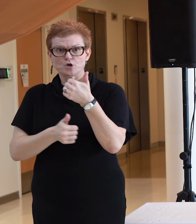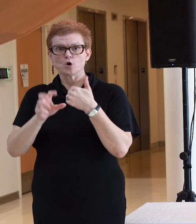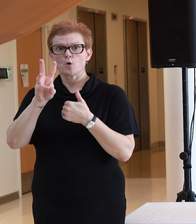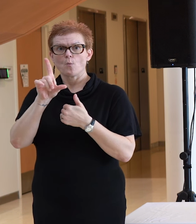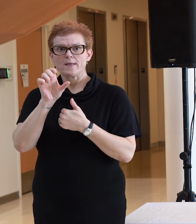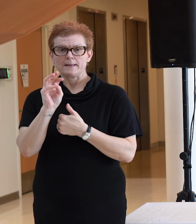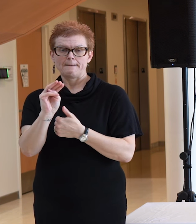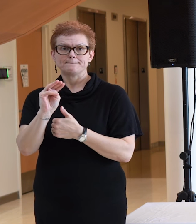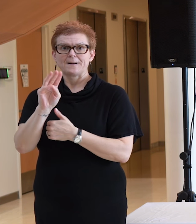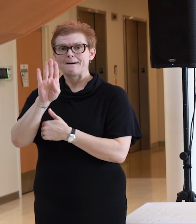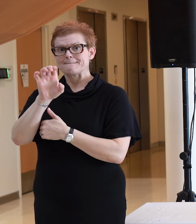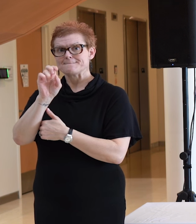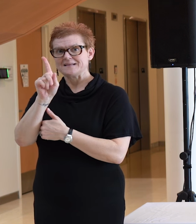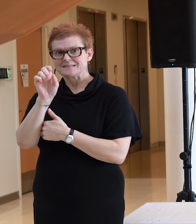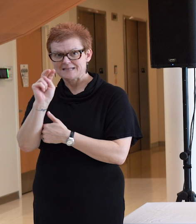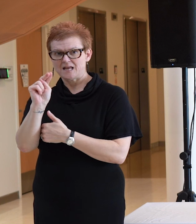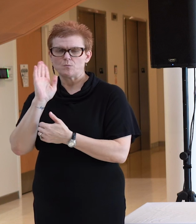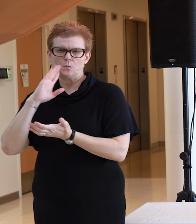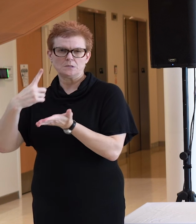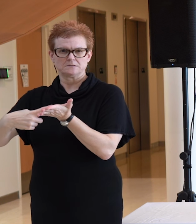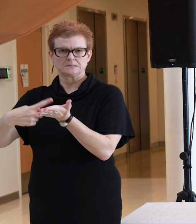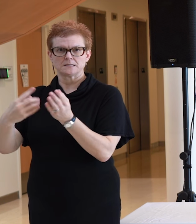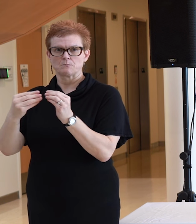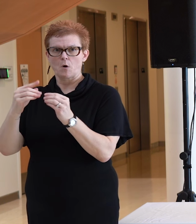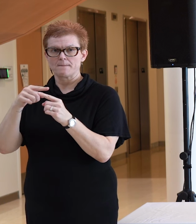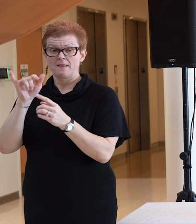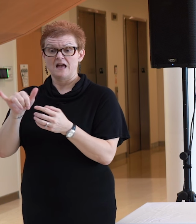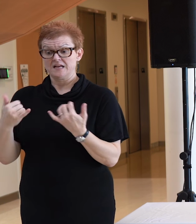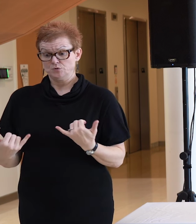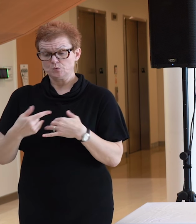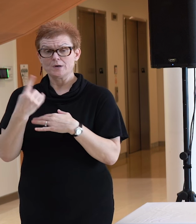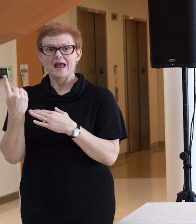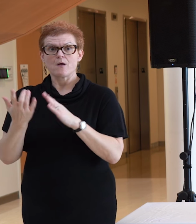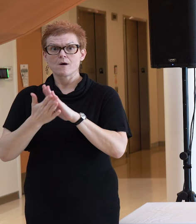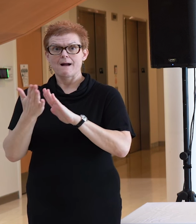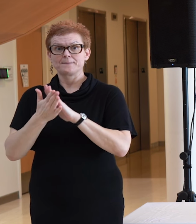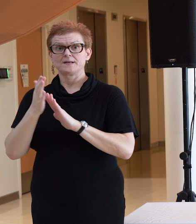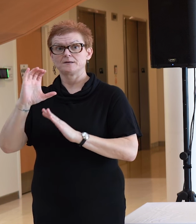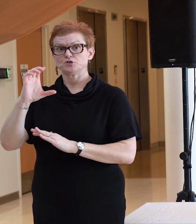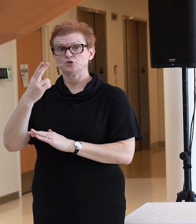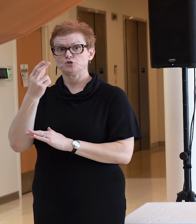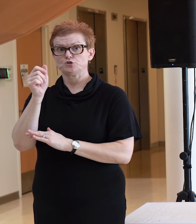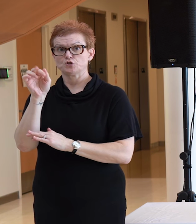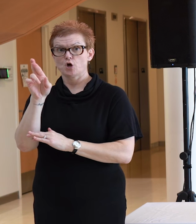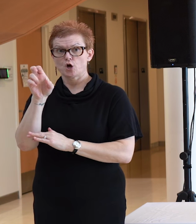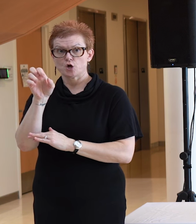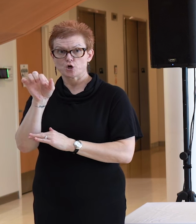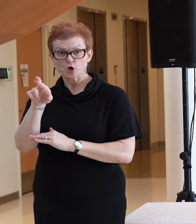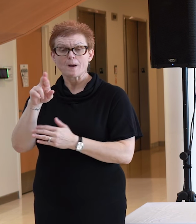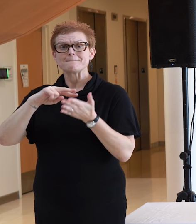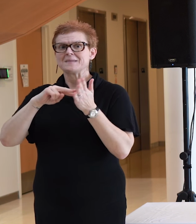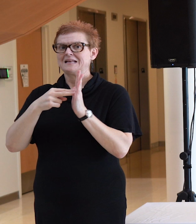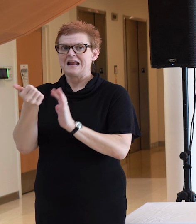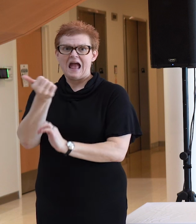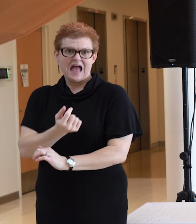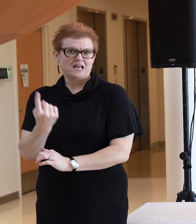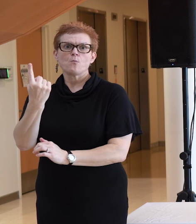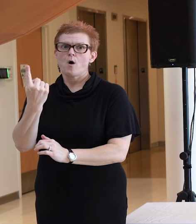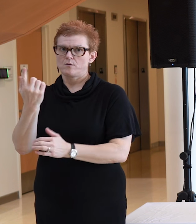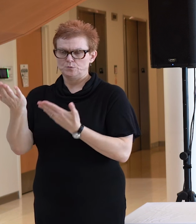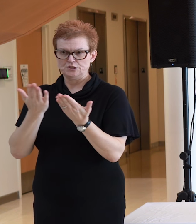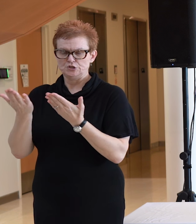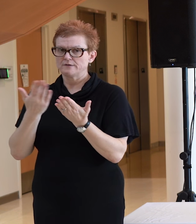director, and I'll talk more about that. Today, we are mandated to operate by charter, providing anyone, regardless of ability to pay,